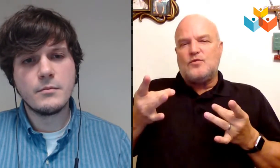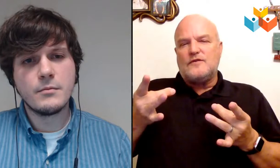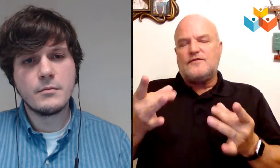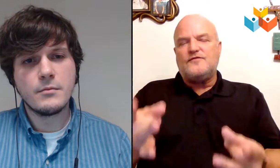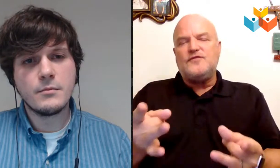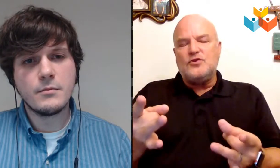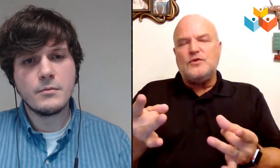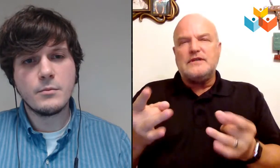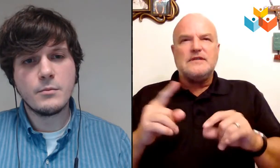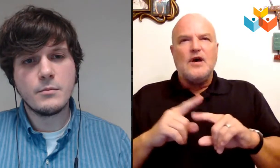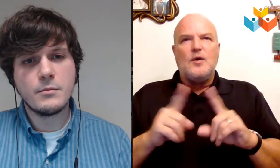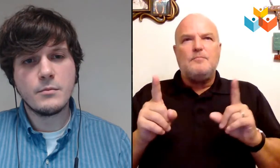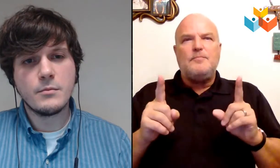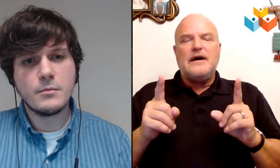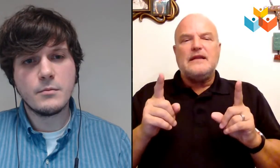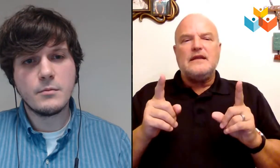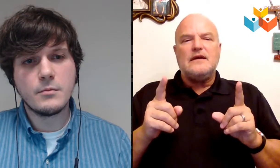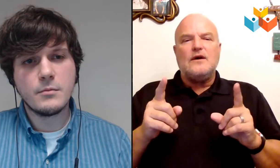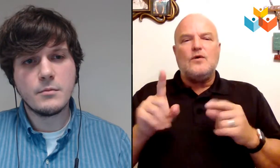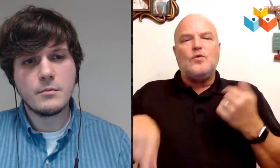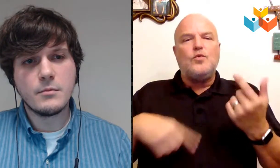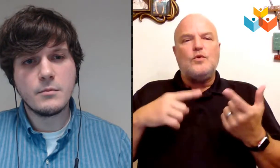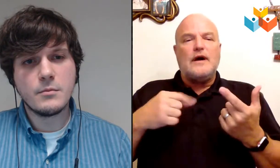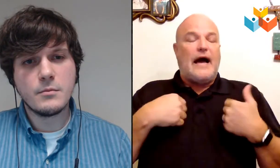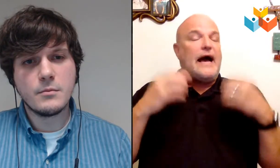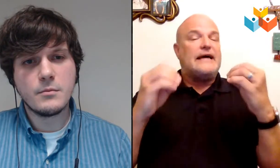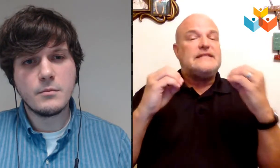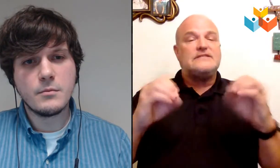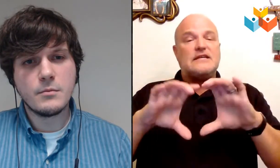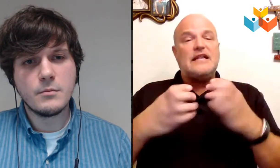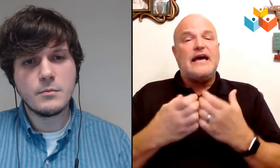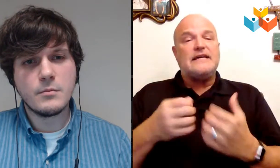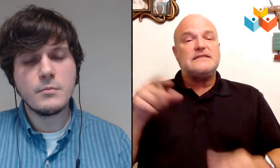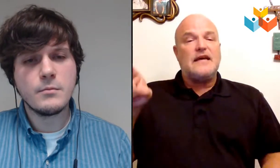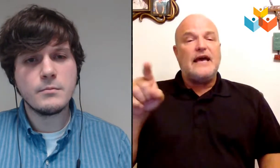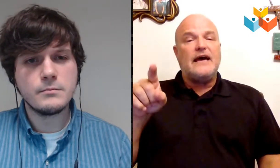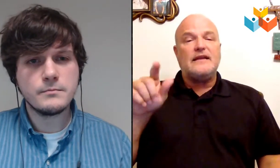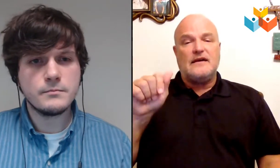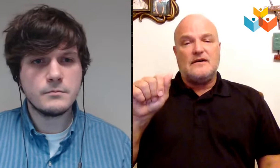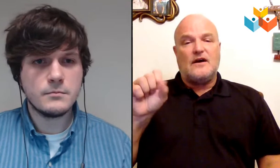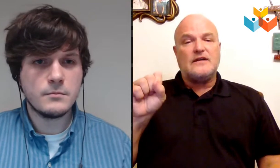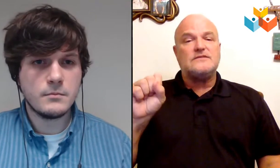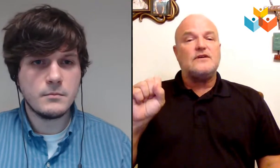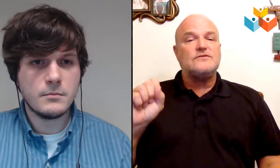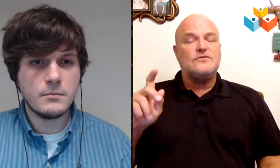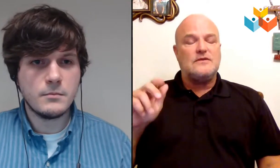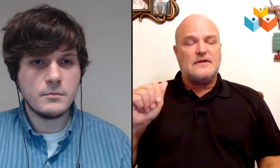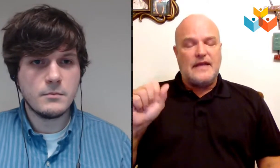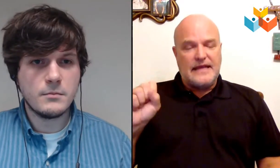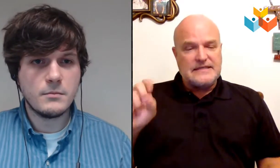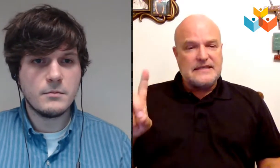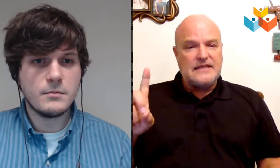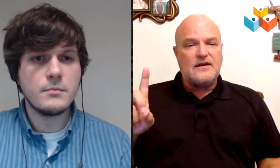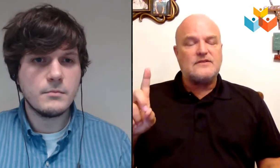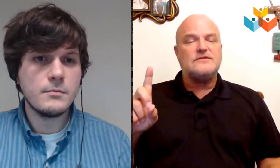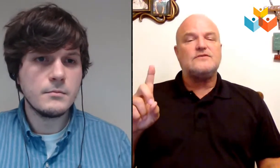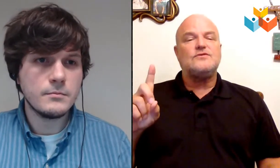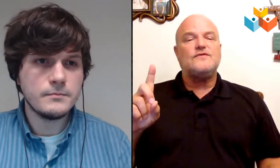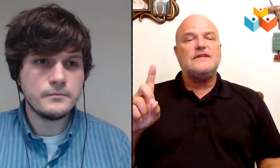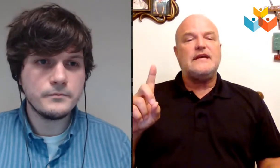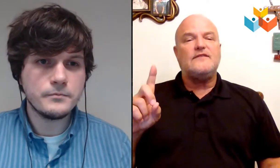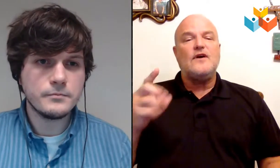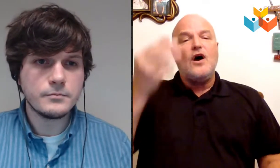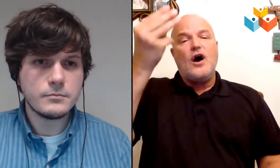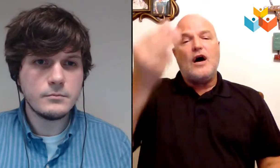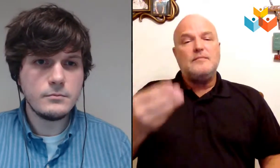know the word for fluent, but I teach a class at Arkansas School, ASD, and Arkansas